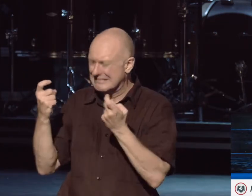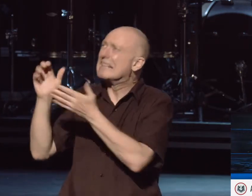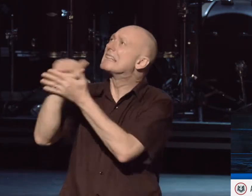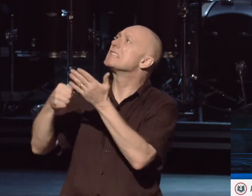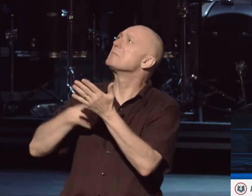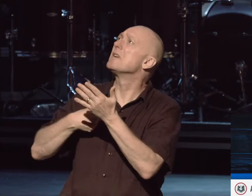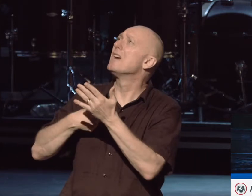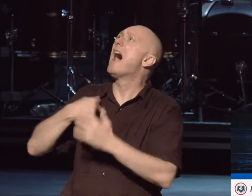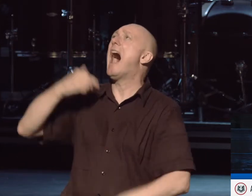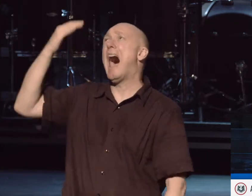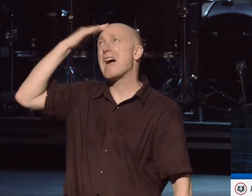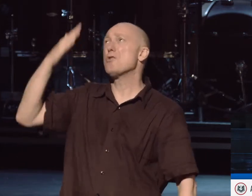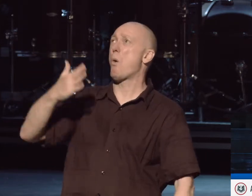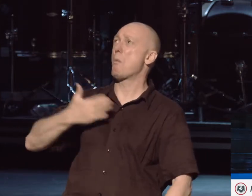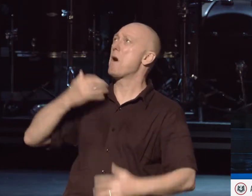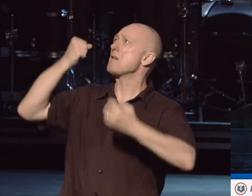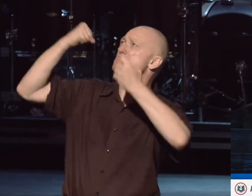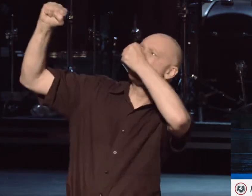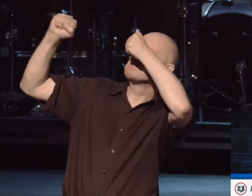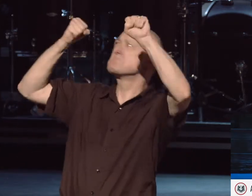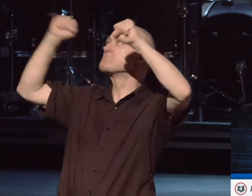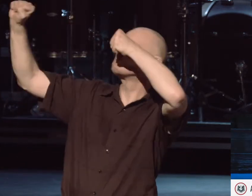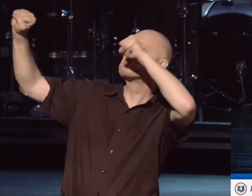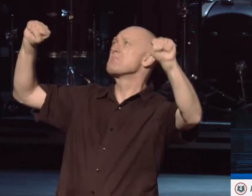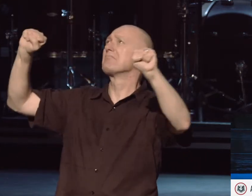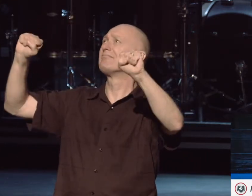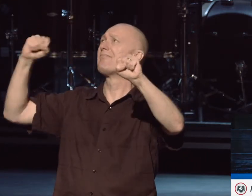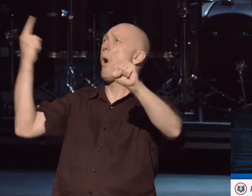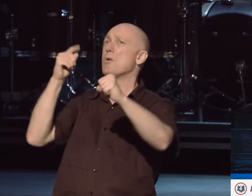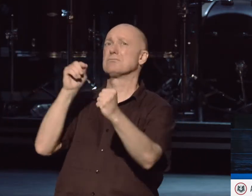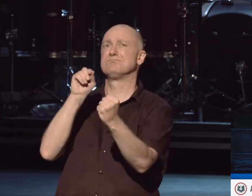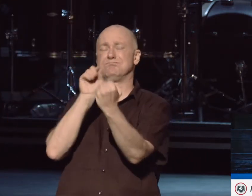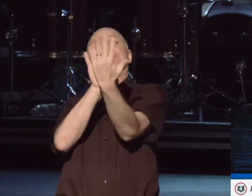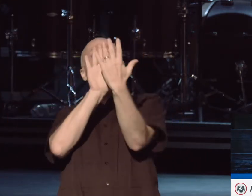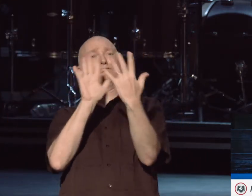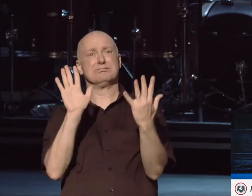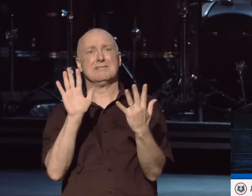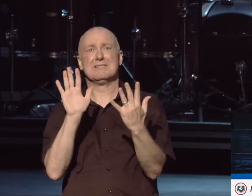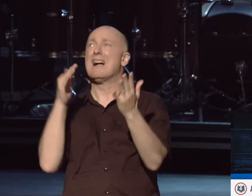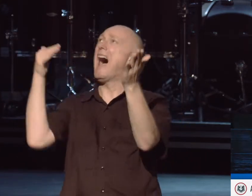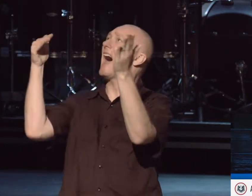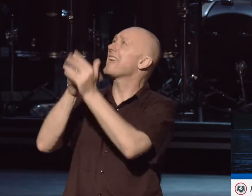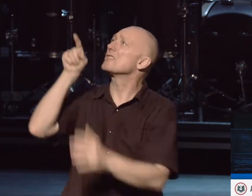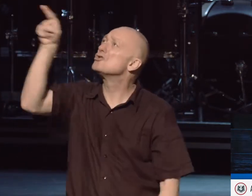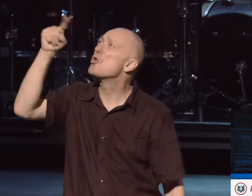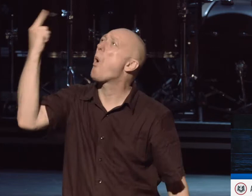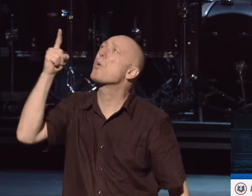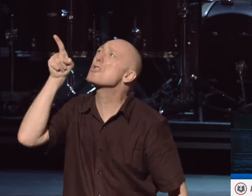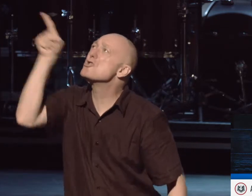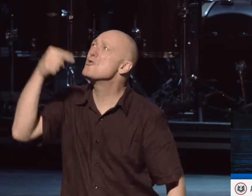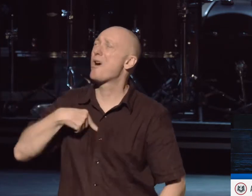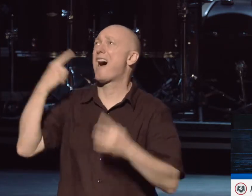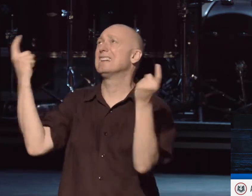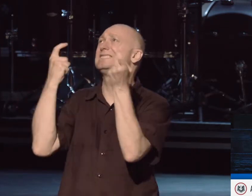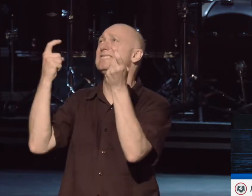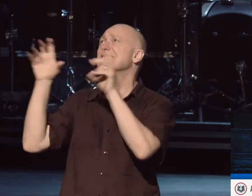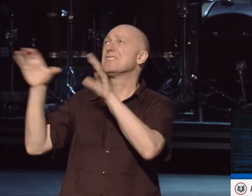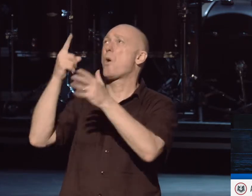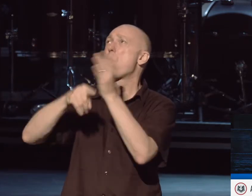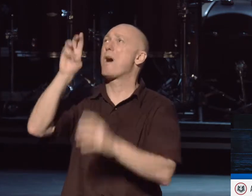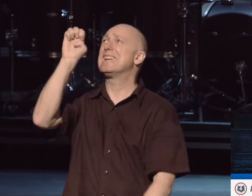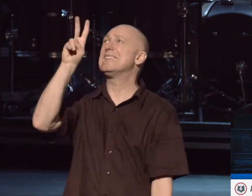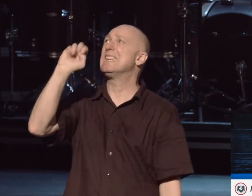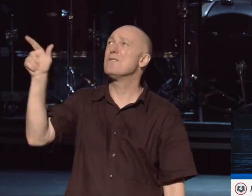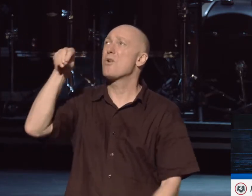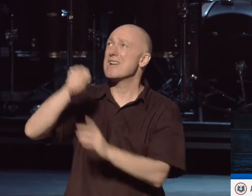from my sin. For I know my transgressions and my sin is ever before me. Against you, you only have I sinned and done what